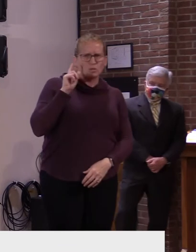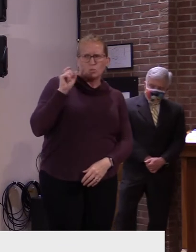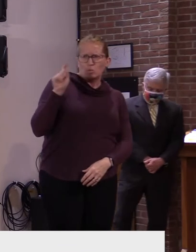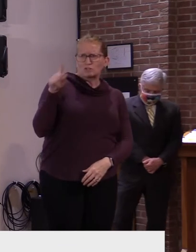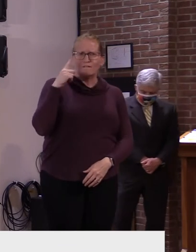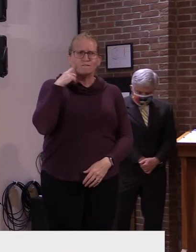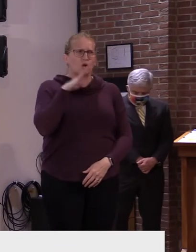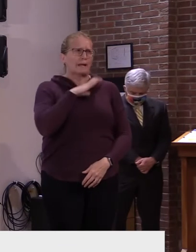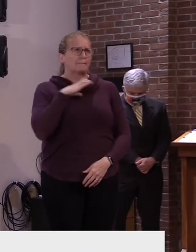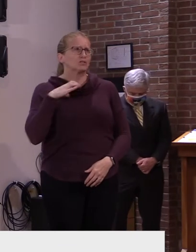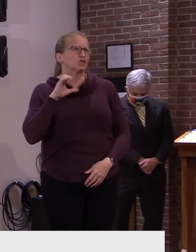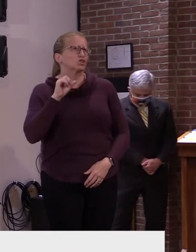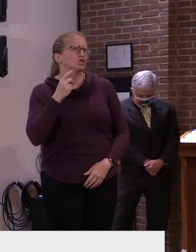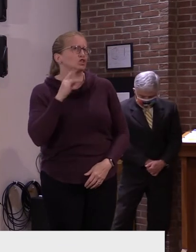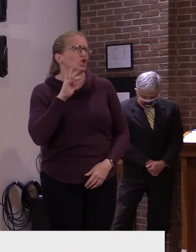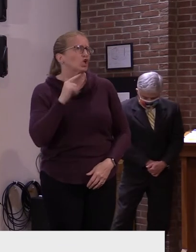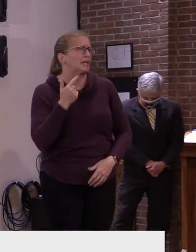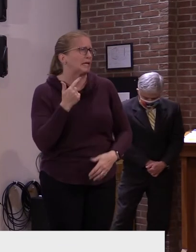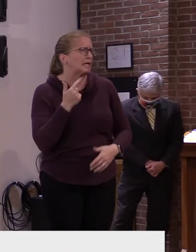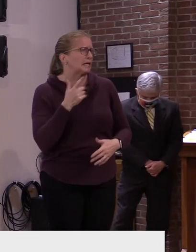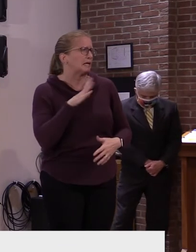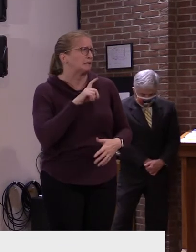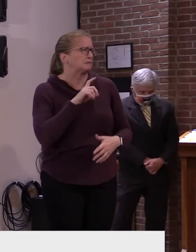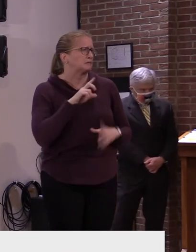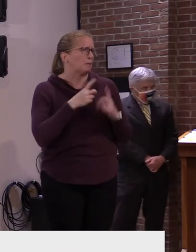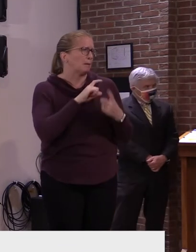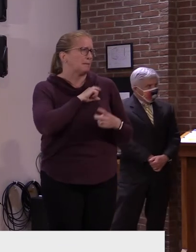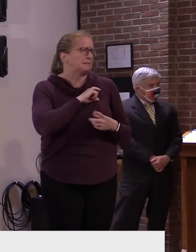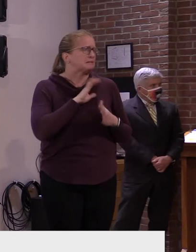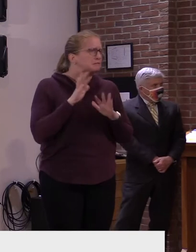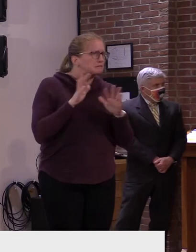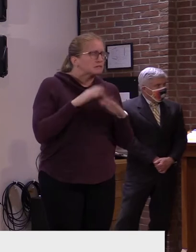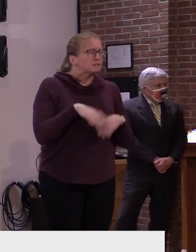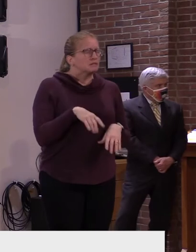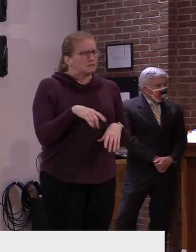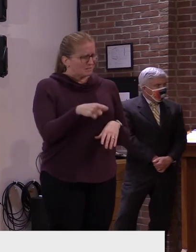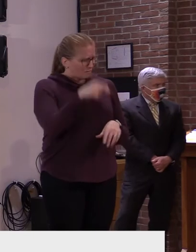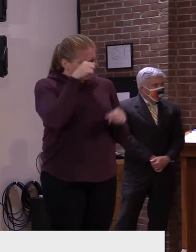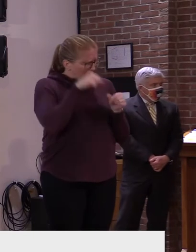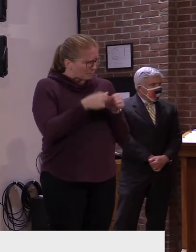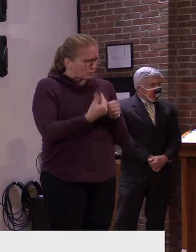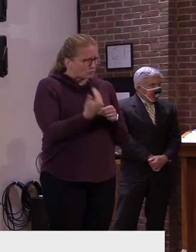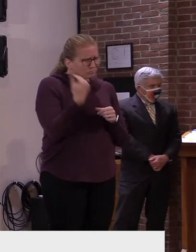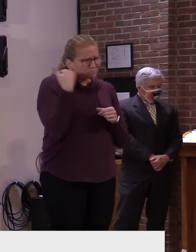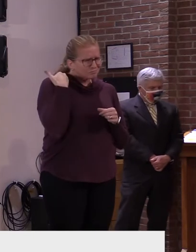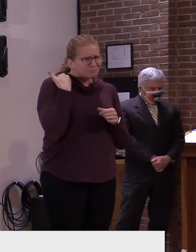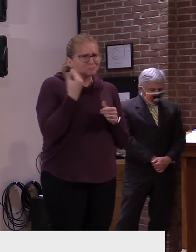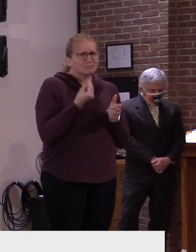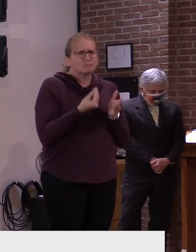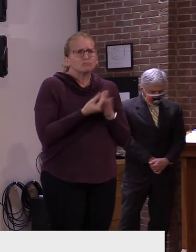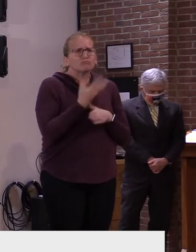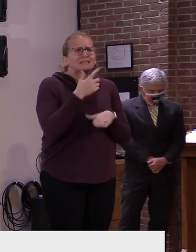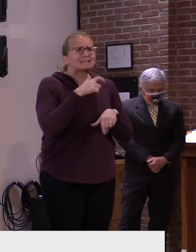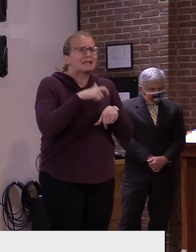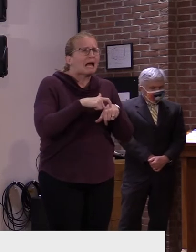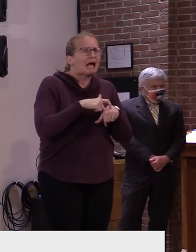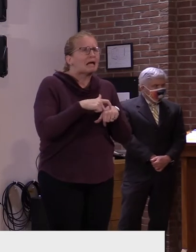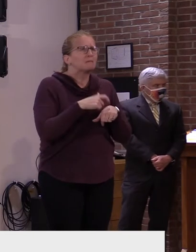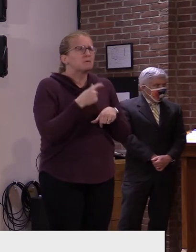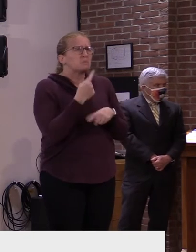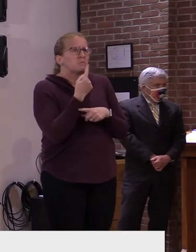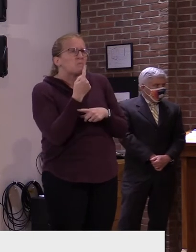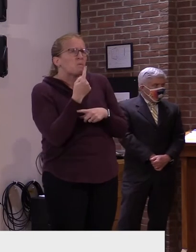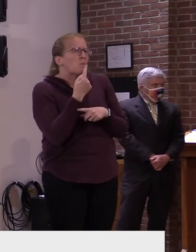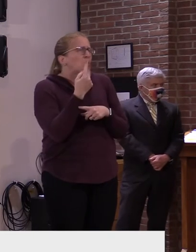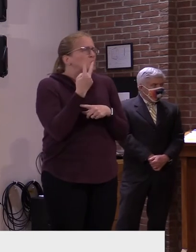um i can only think of a handful of cases from back in the spring where the attorney general got